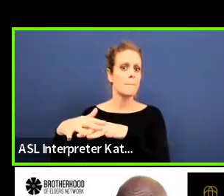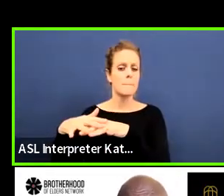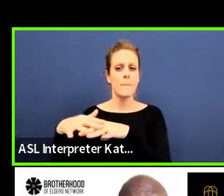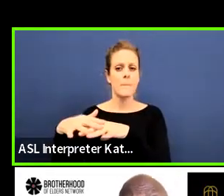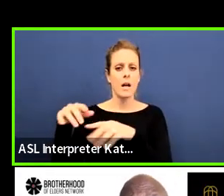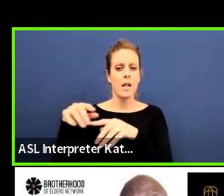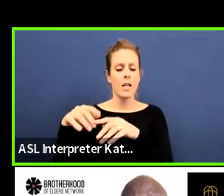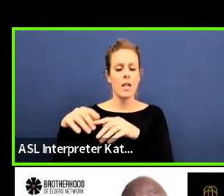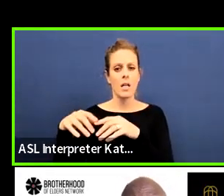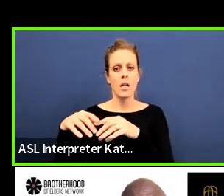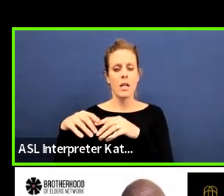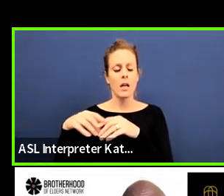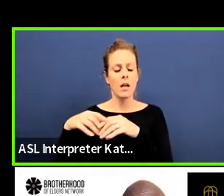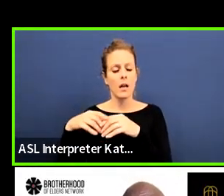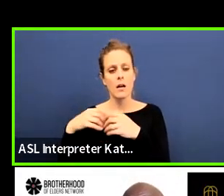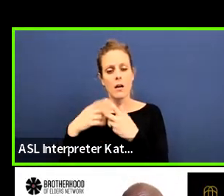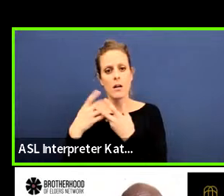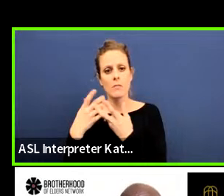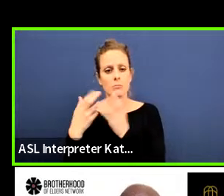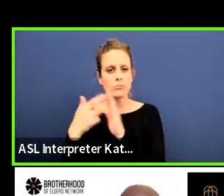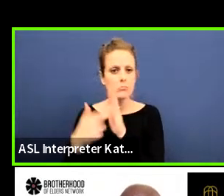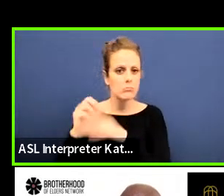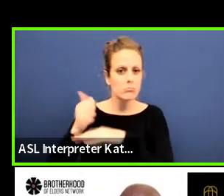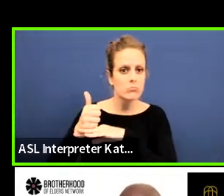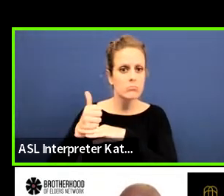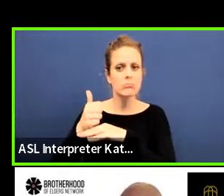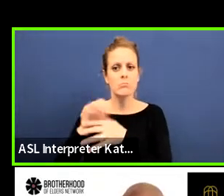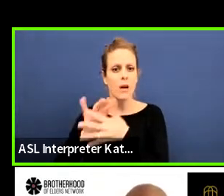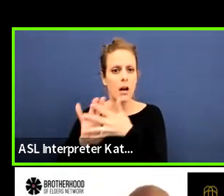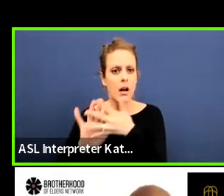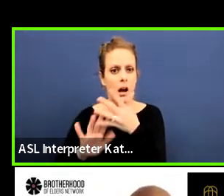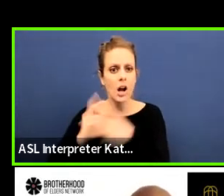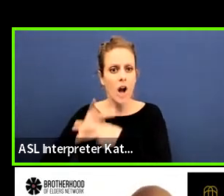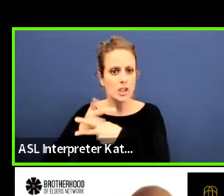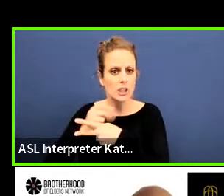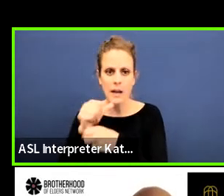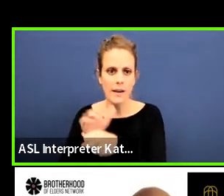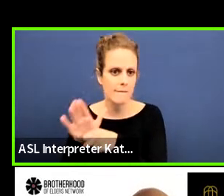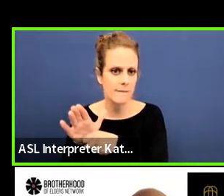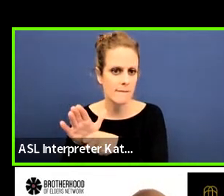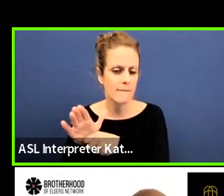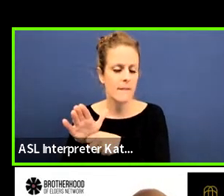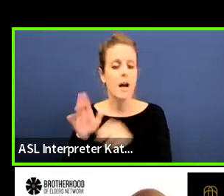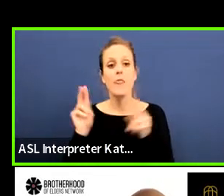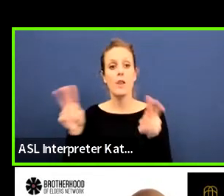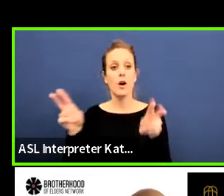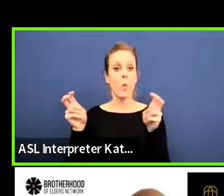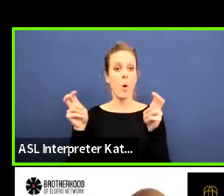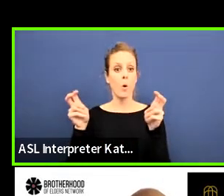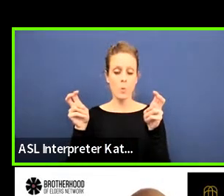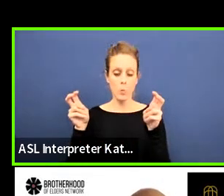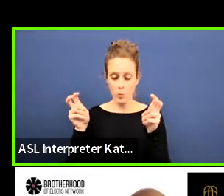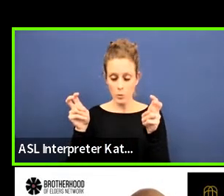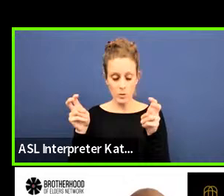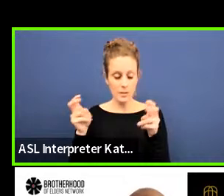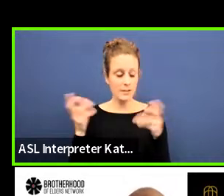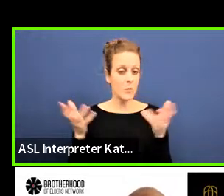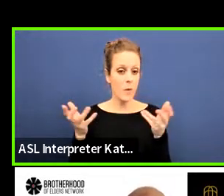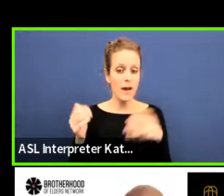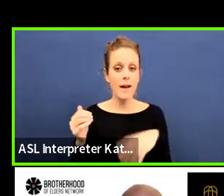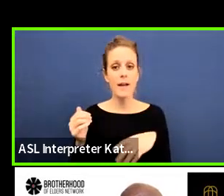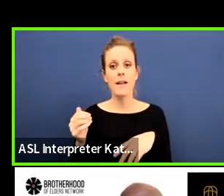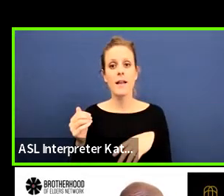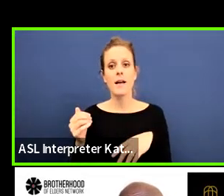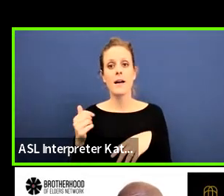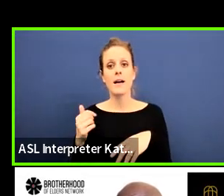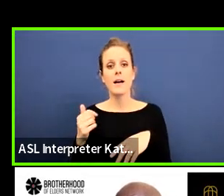not been taken. And that the sort of quote of the day from our group, I think, is that, young person says, that we've hopelessly